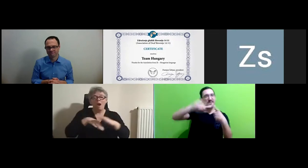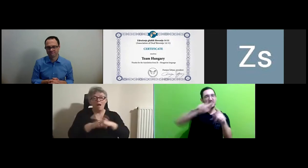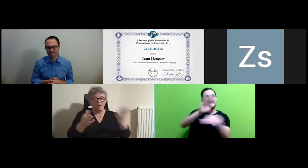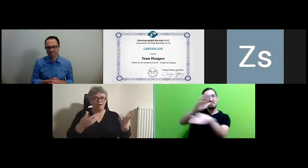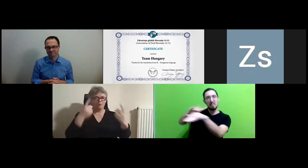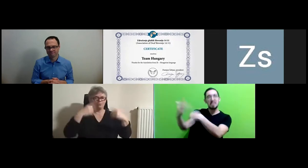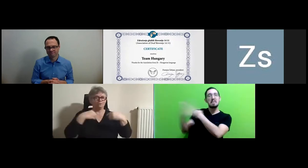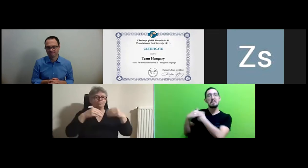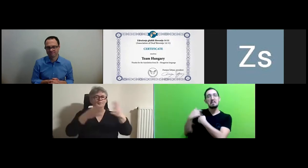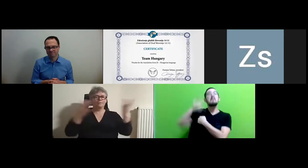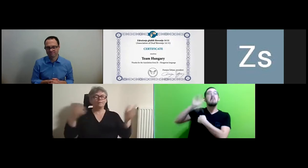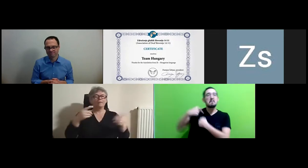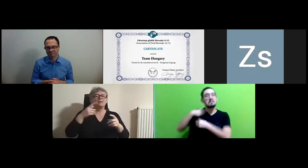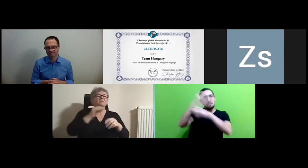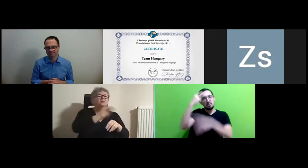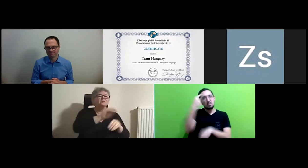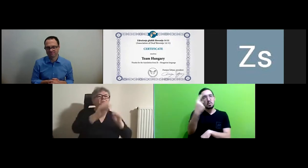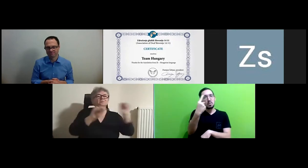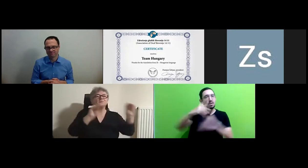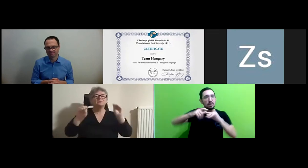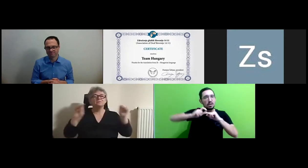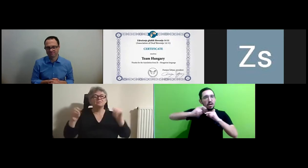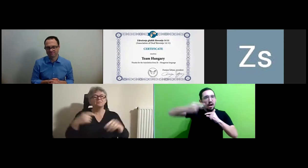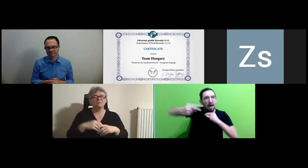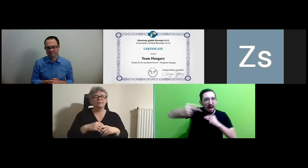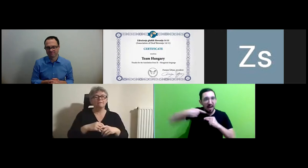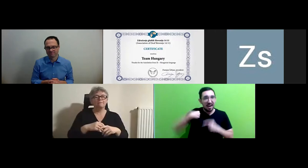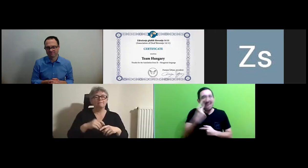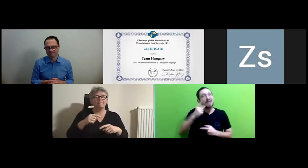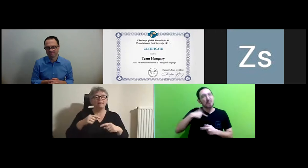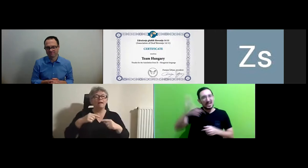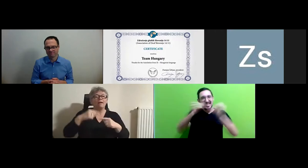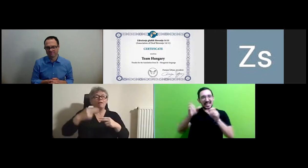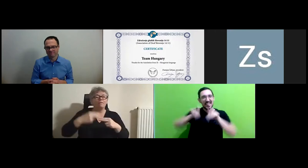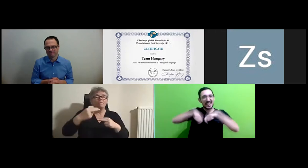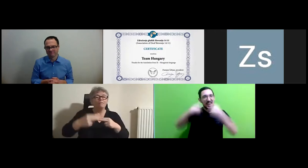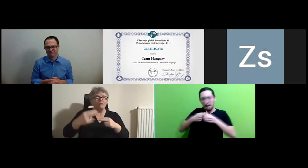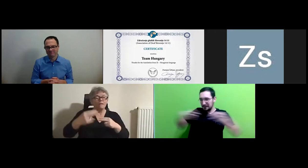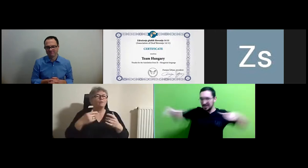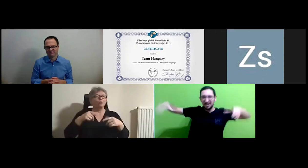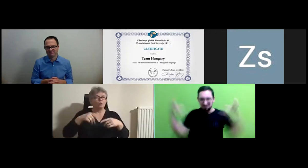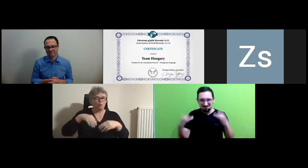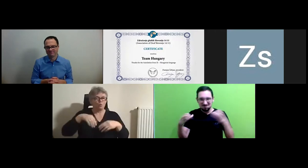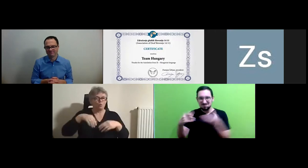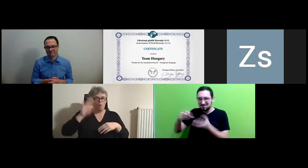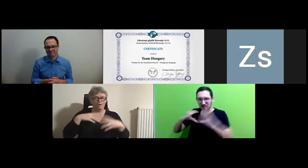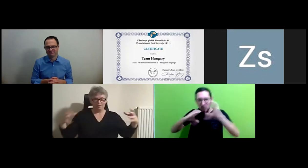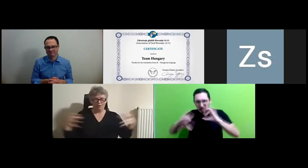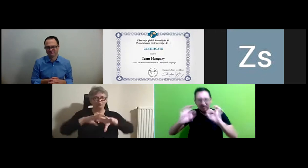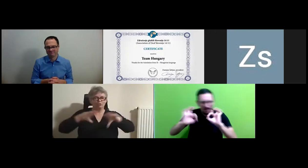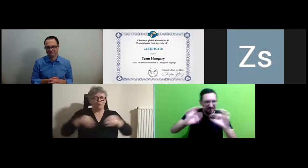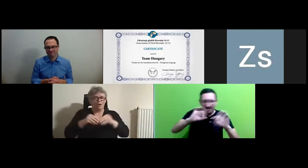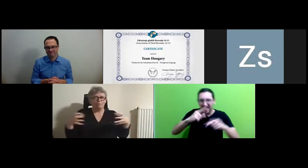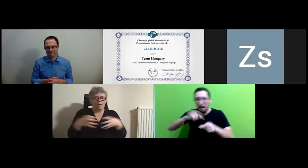us some brain work. I was asked to do this for the first time, and it was